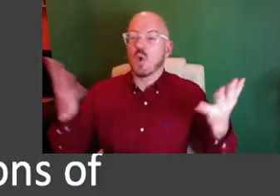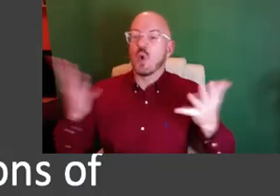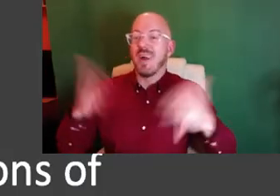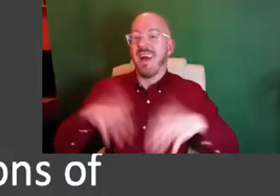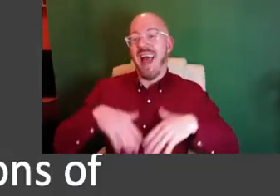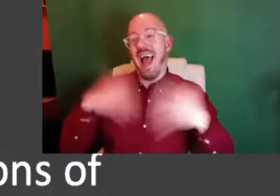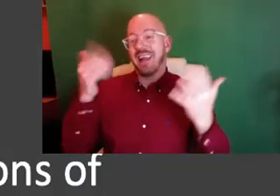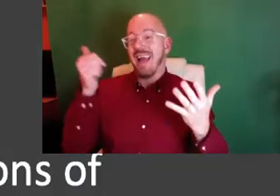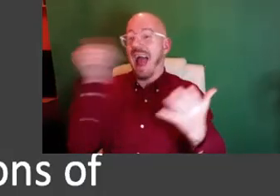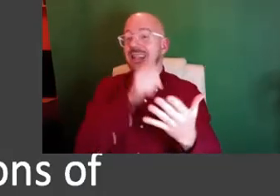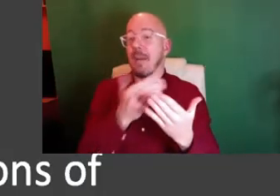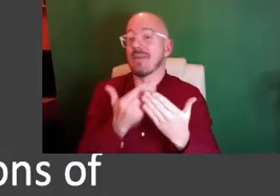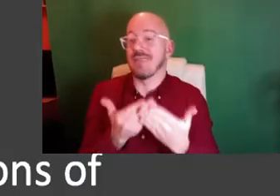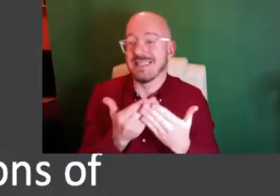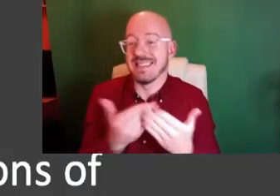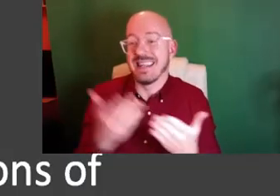the recommendations we've made.